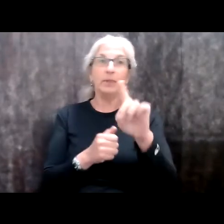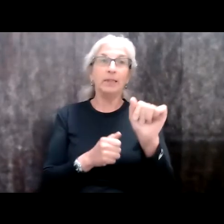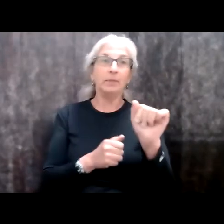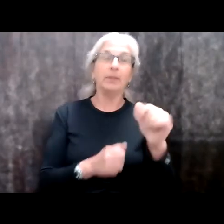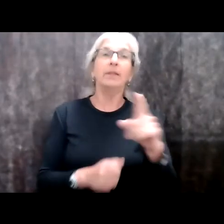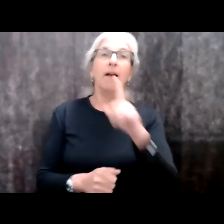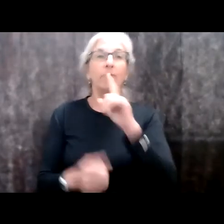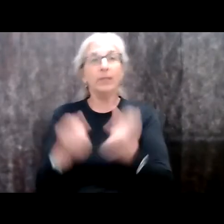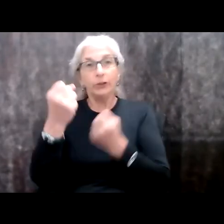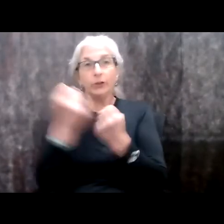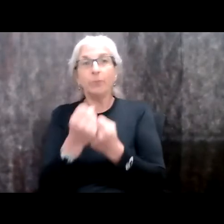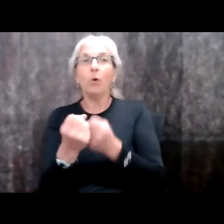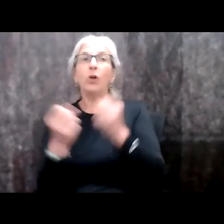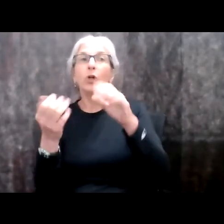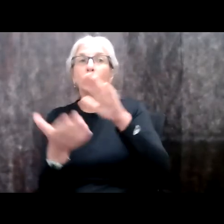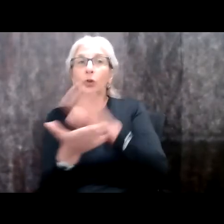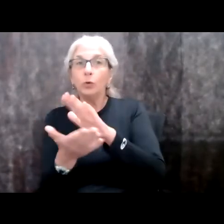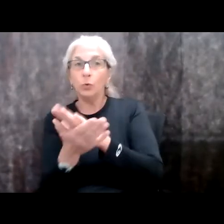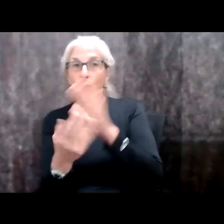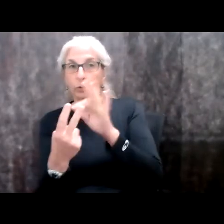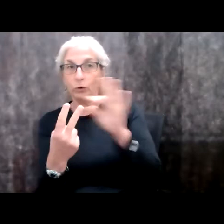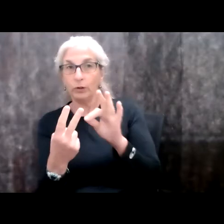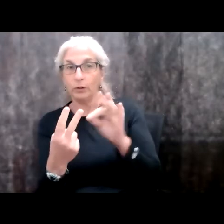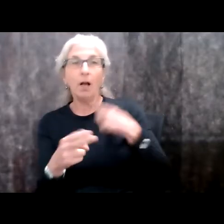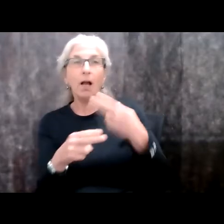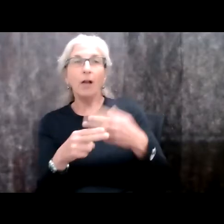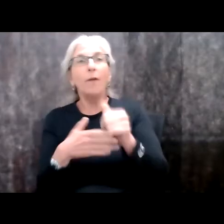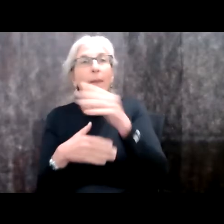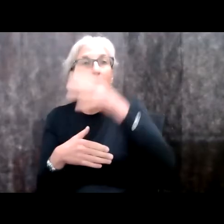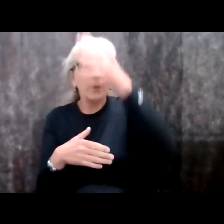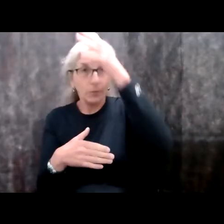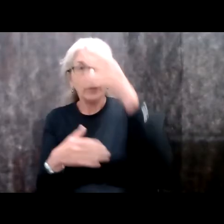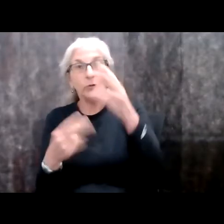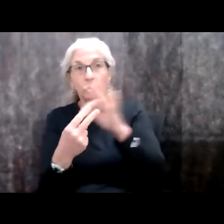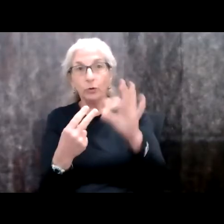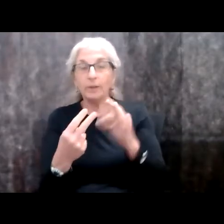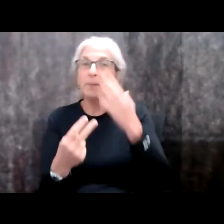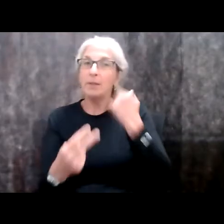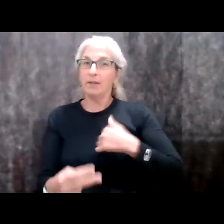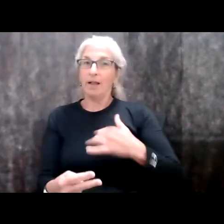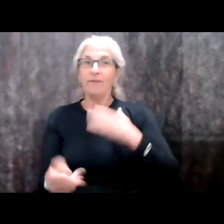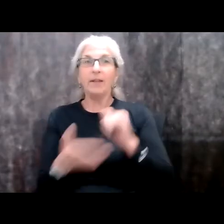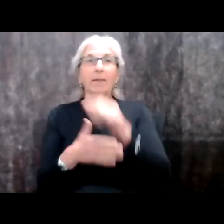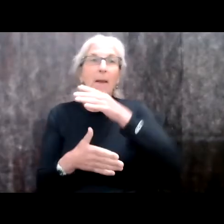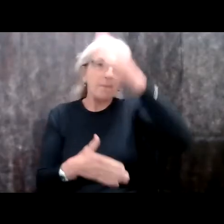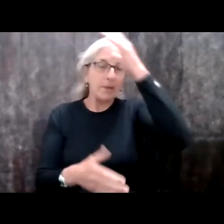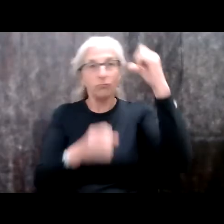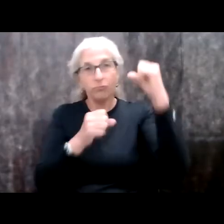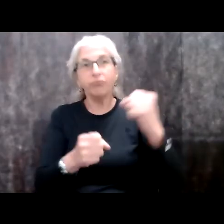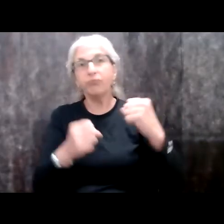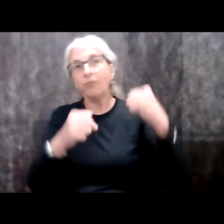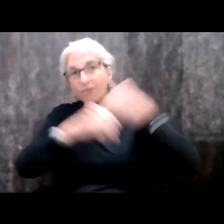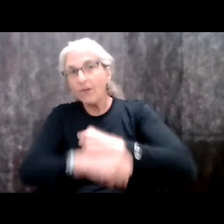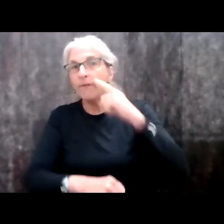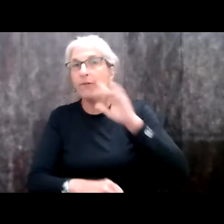choice. I call it parental choice because I believe that no one's going to fight harder for your family than you are. That's a core belief that I've